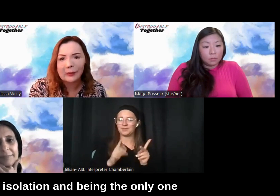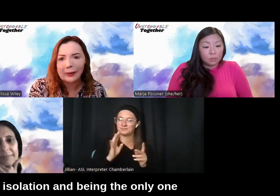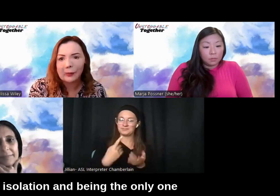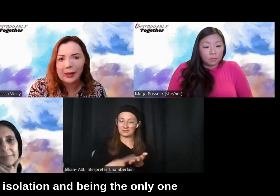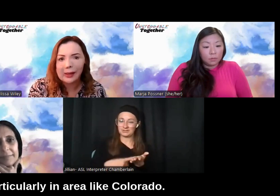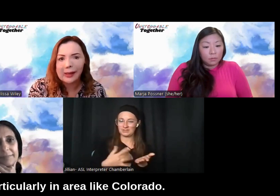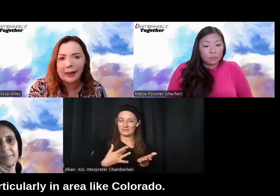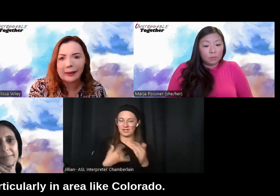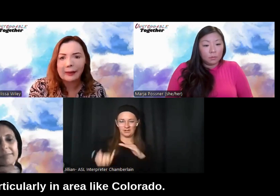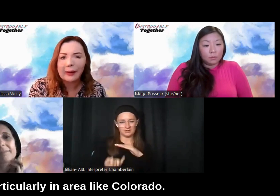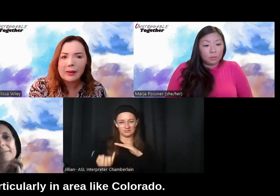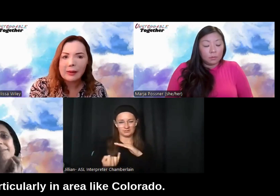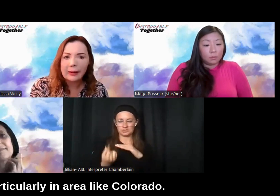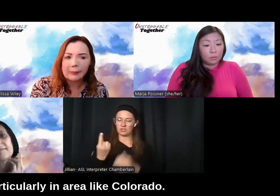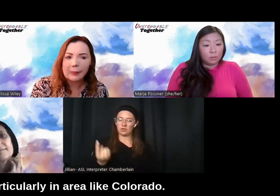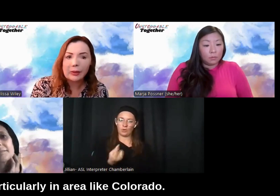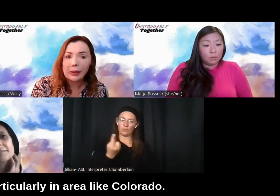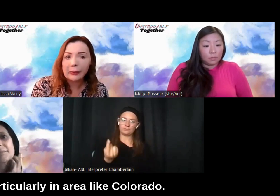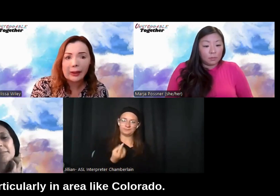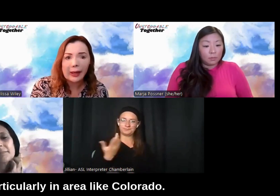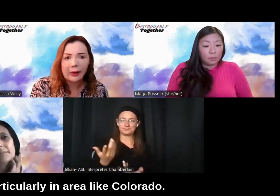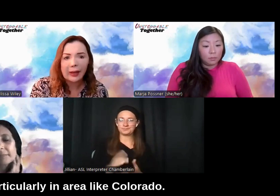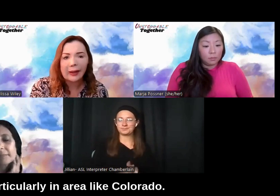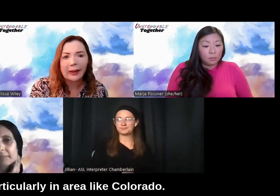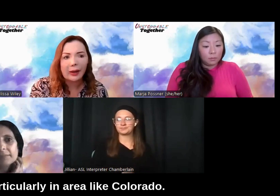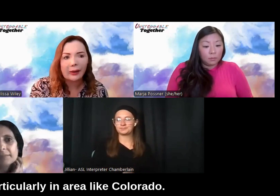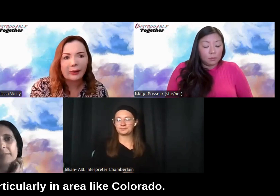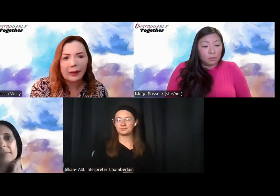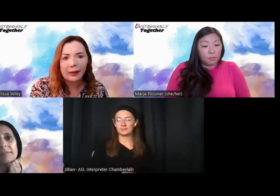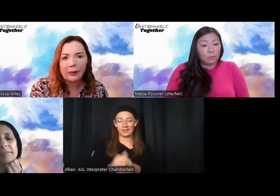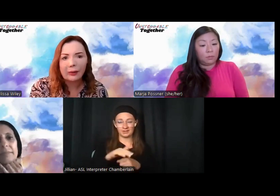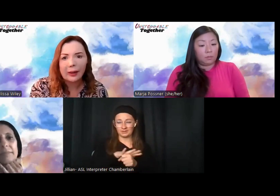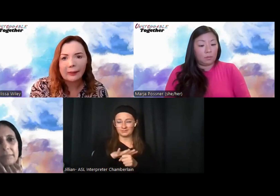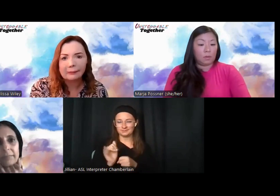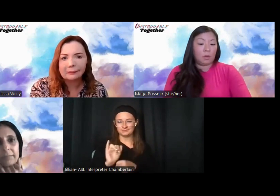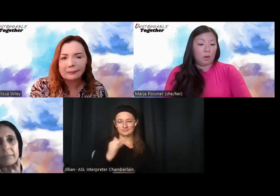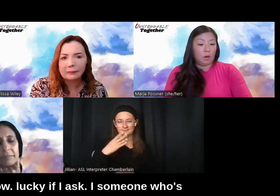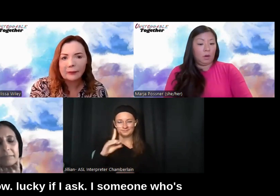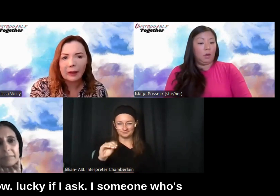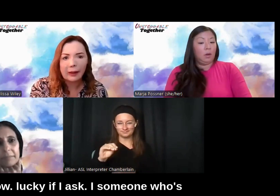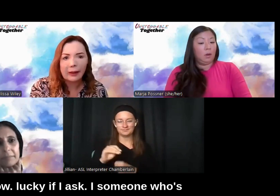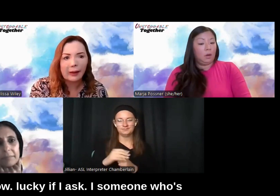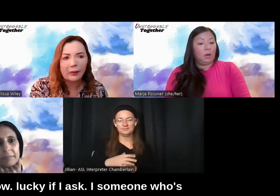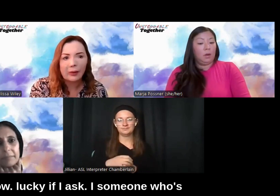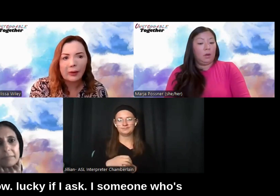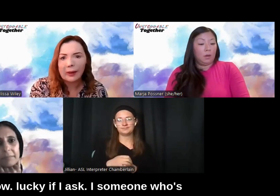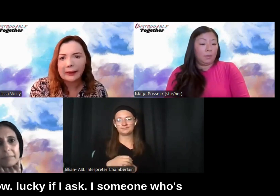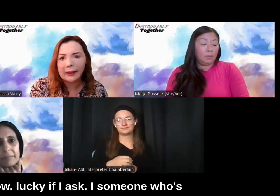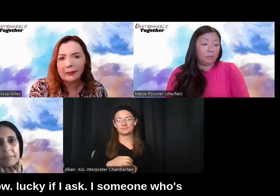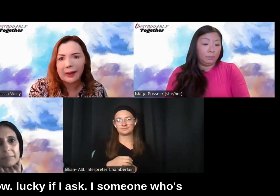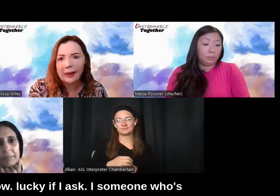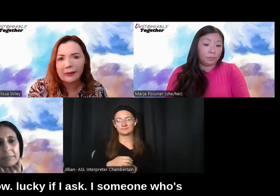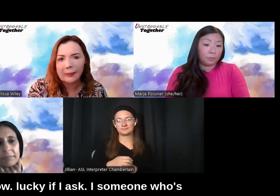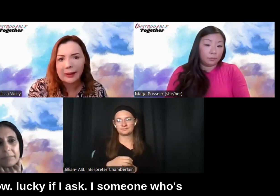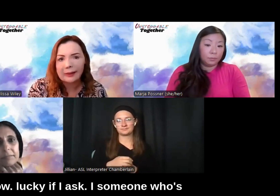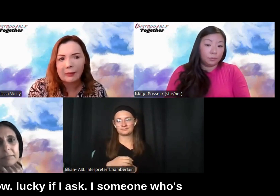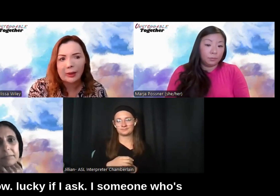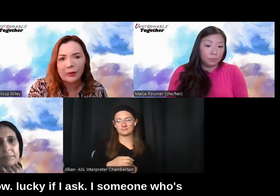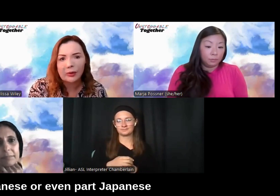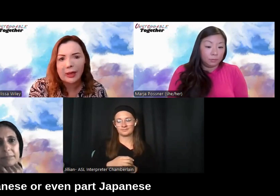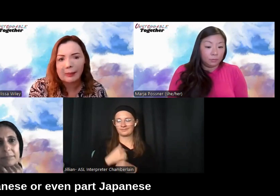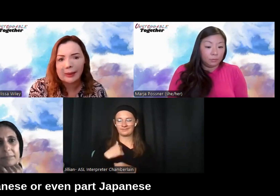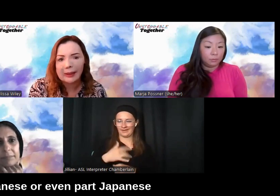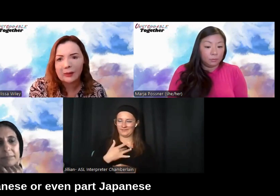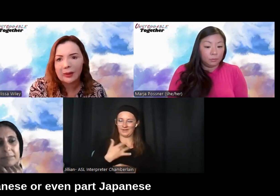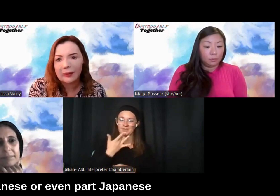being the only one. And particularly in an area like Colorado, I don't know, I'm lucky if I ever meet someone